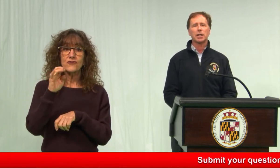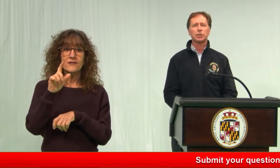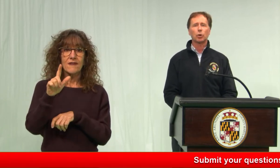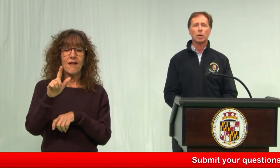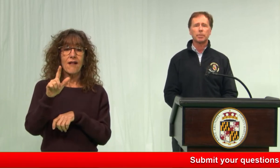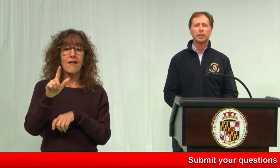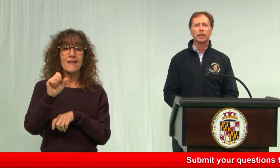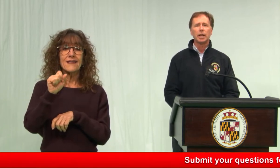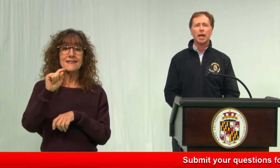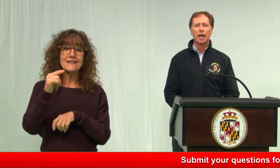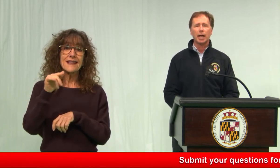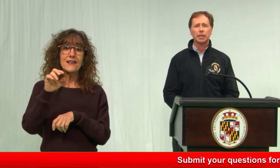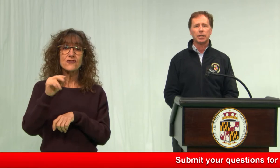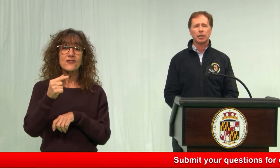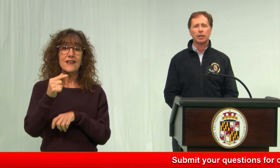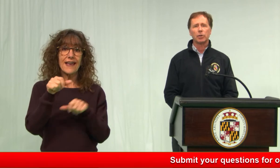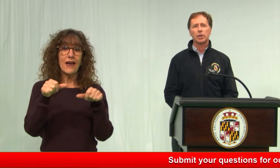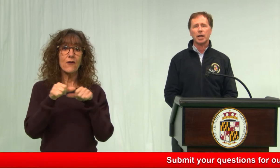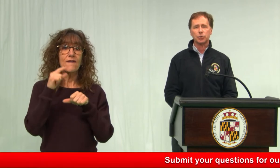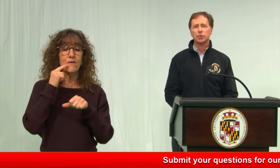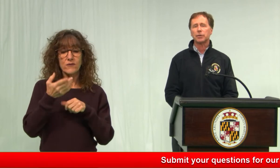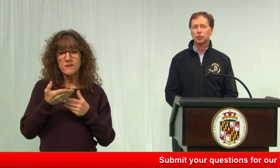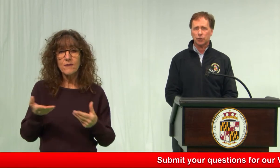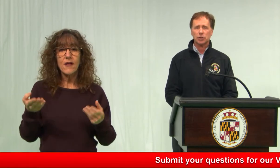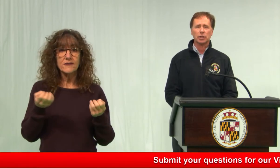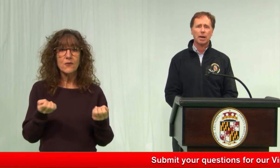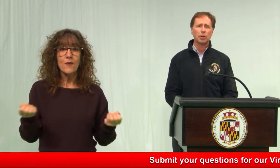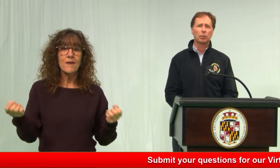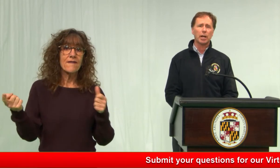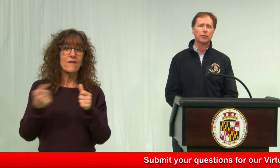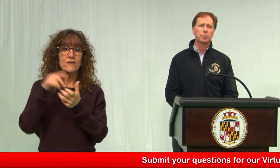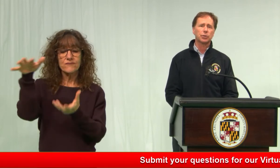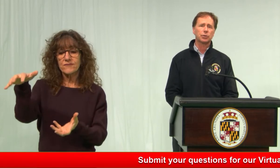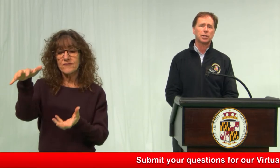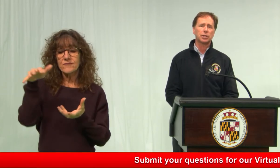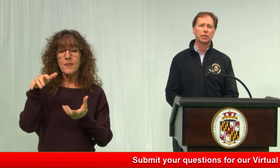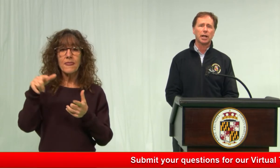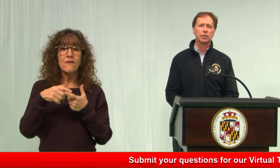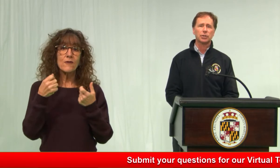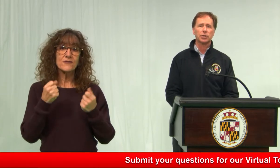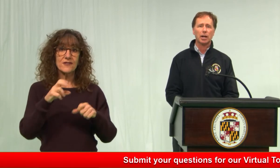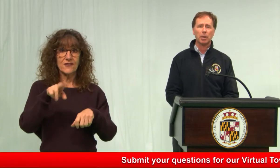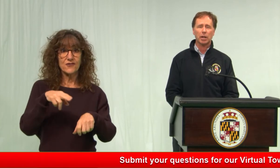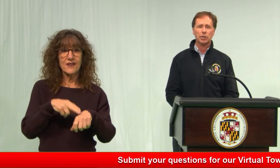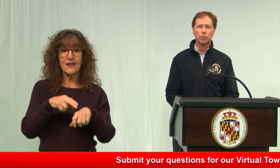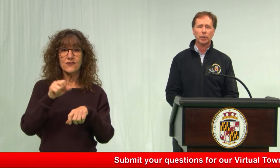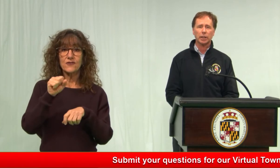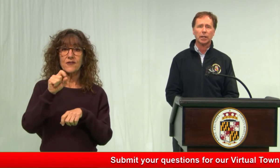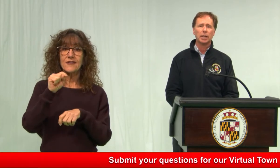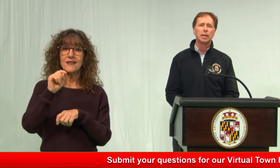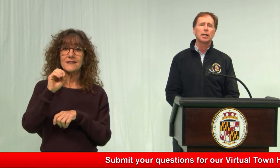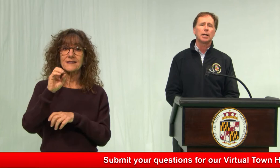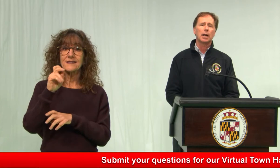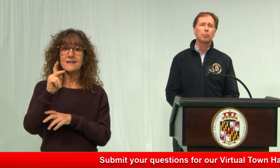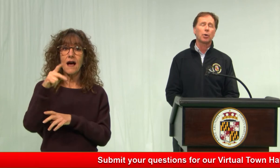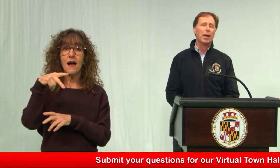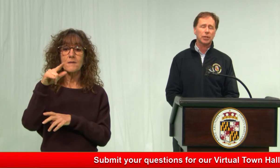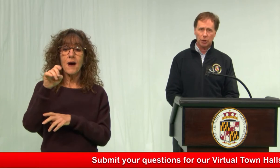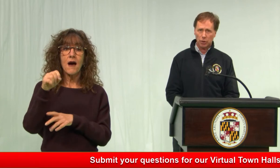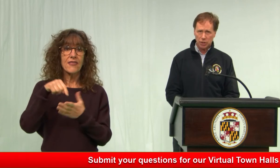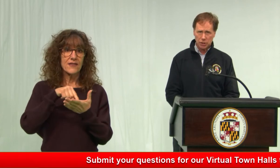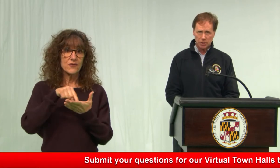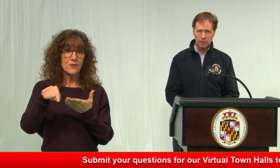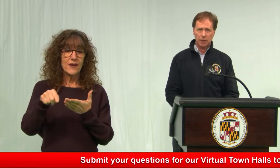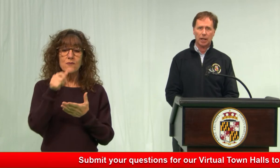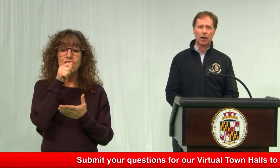for supplies and equipment and has received its first allotment already from the Strategic National Stockpile this week.